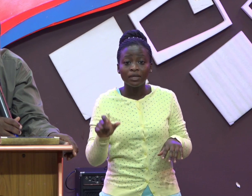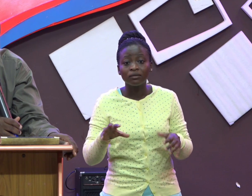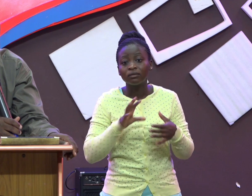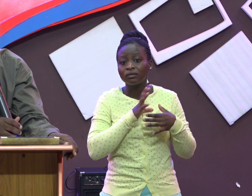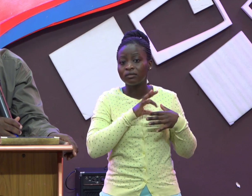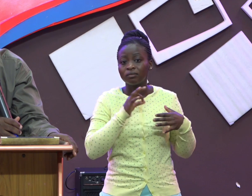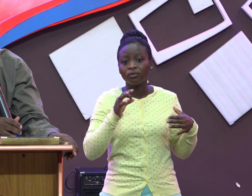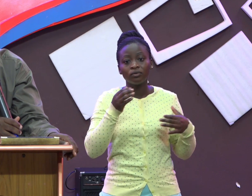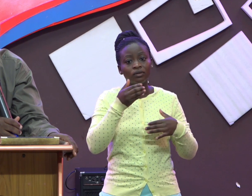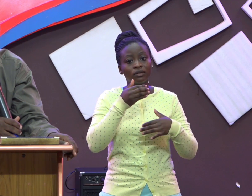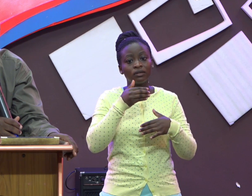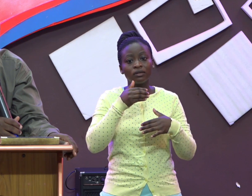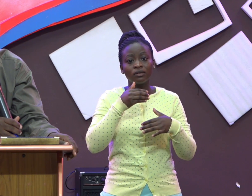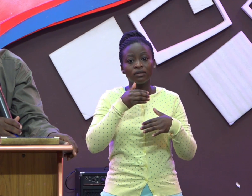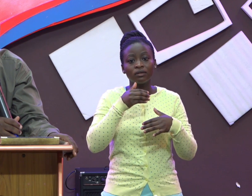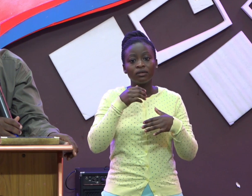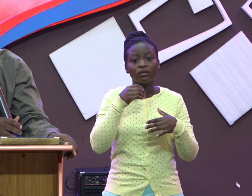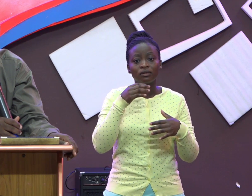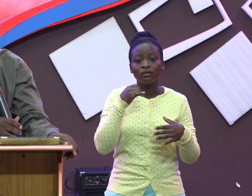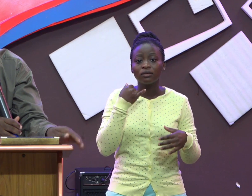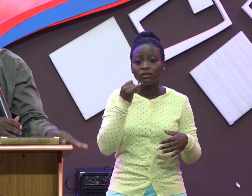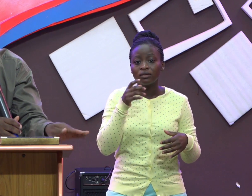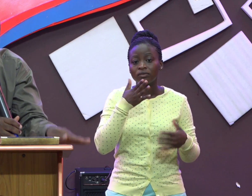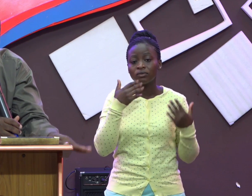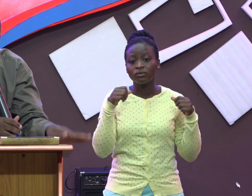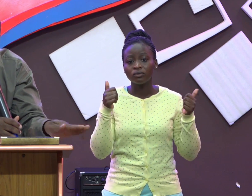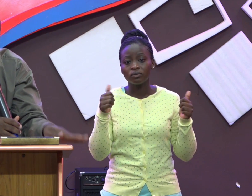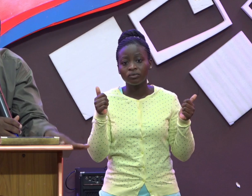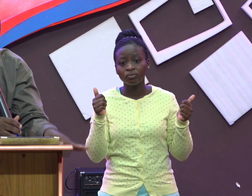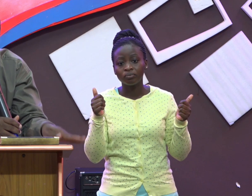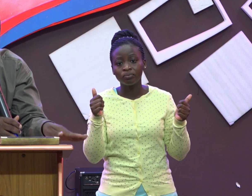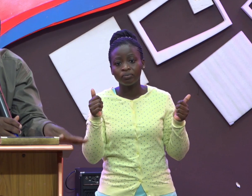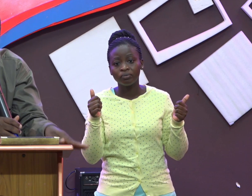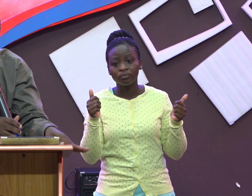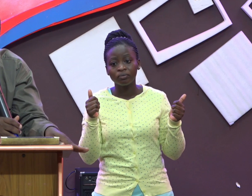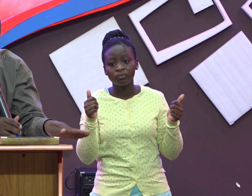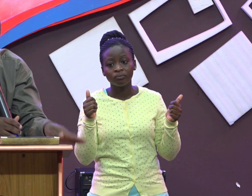state. When a holy person is in a good state